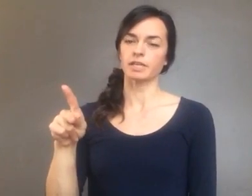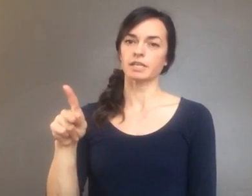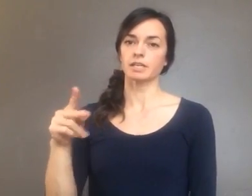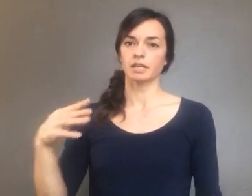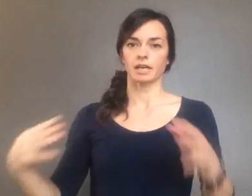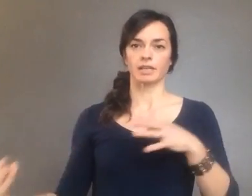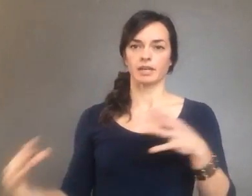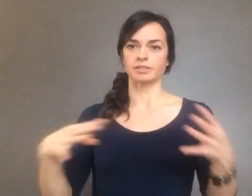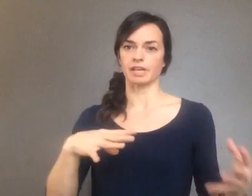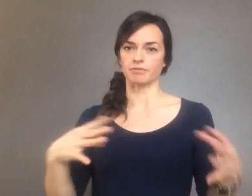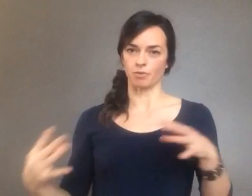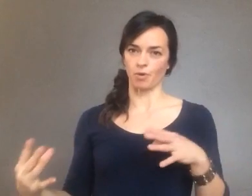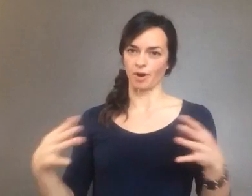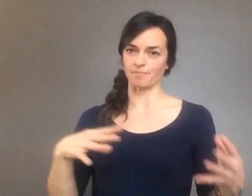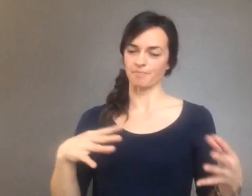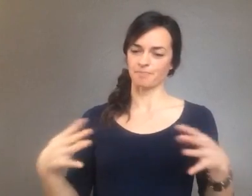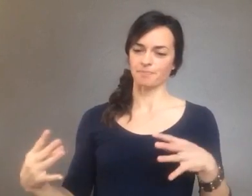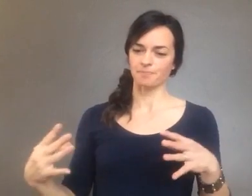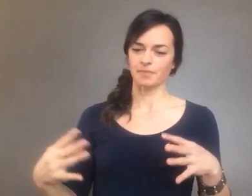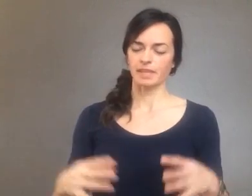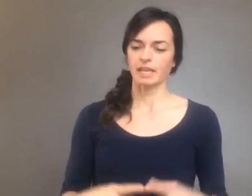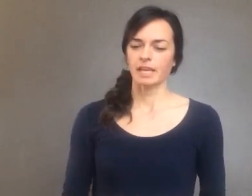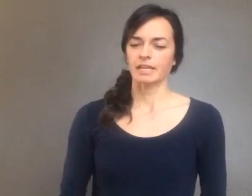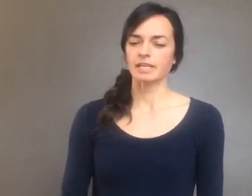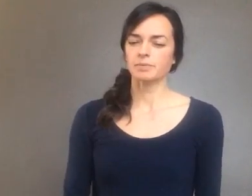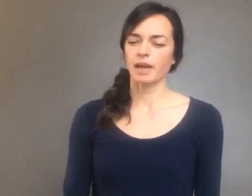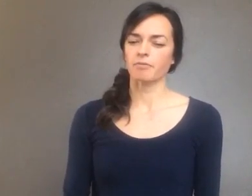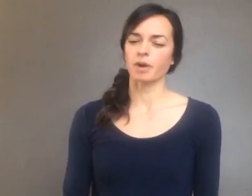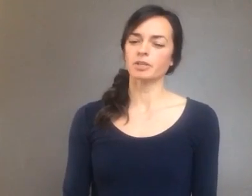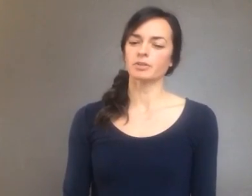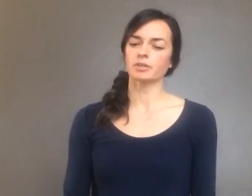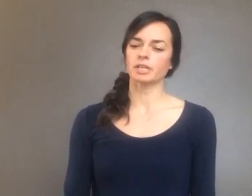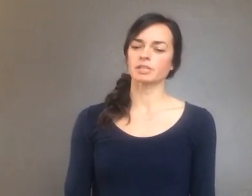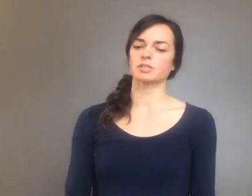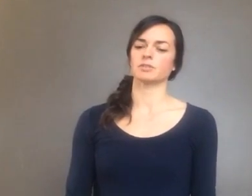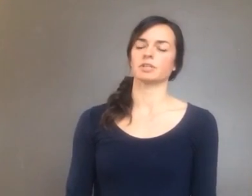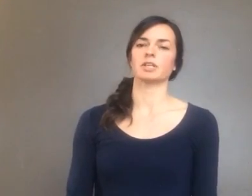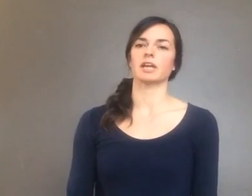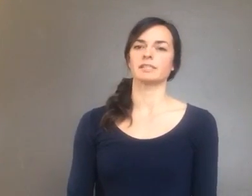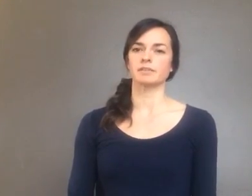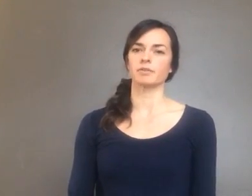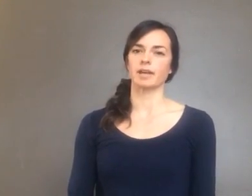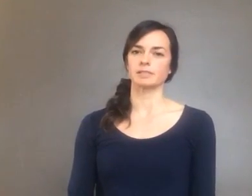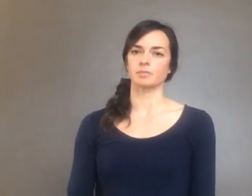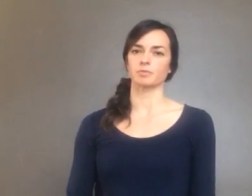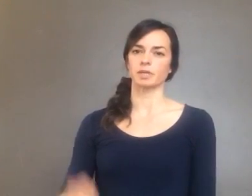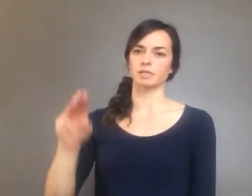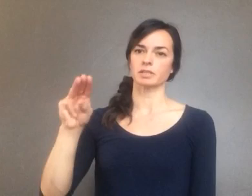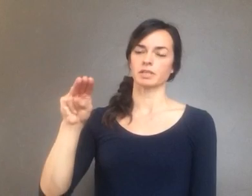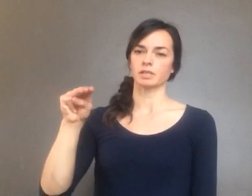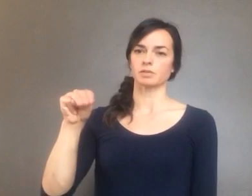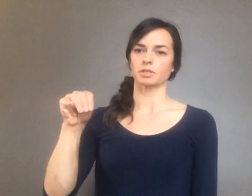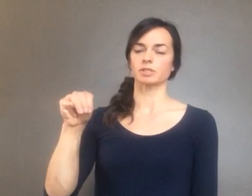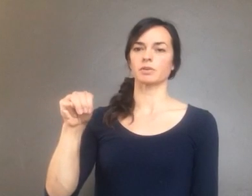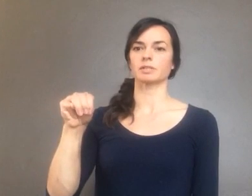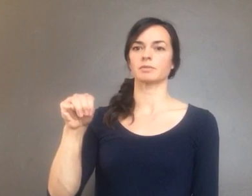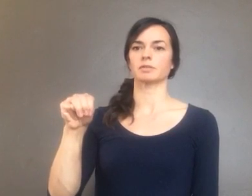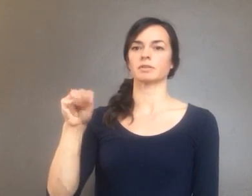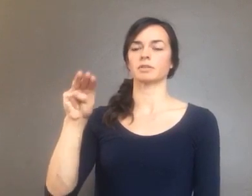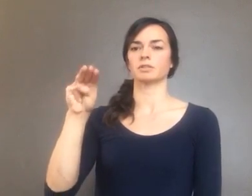Korean, and then our sign for war. Next we have Martin Luther King Jr. and the Civil Rights Movement. So we're just going to